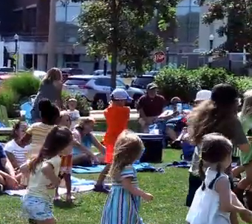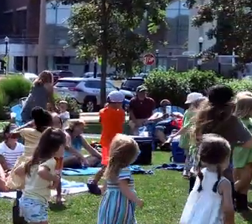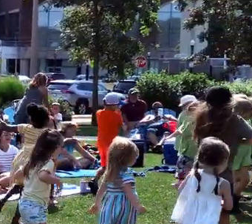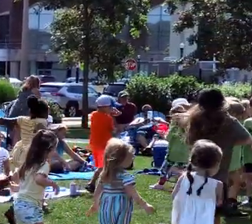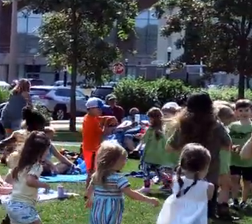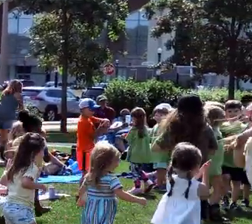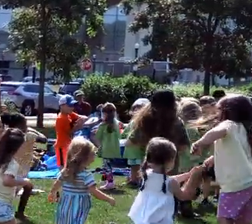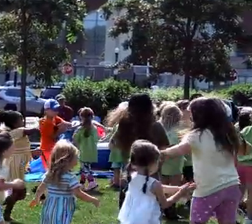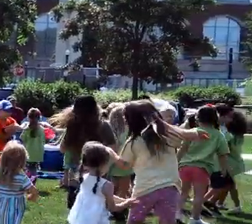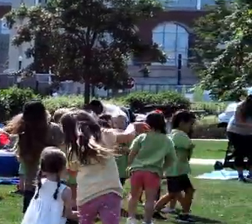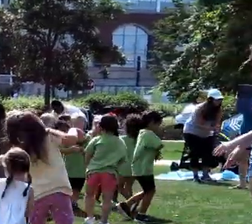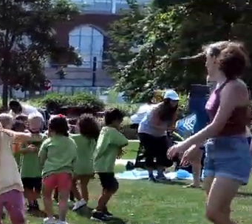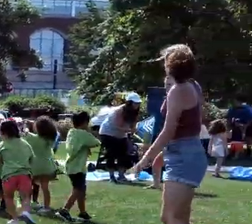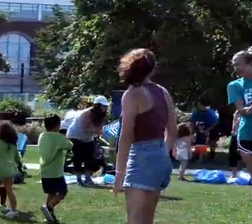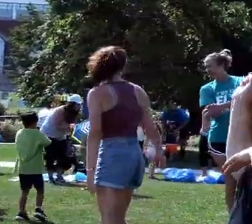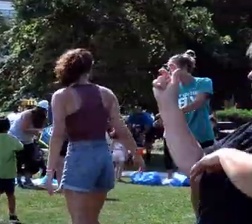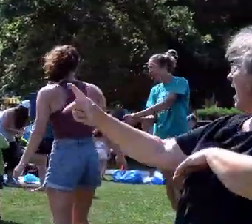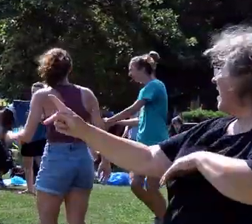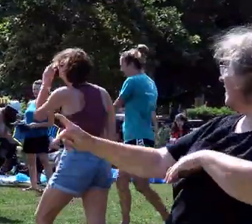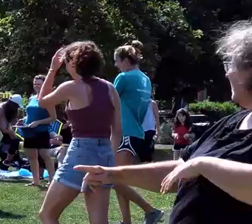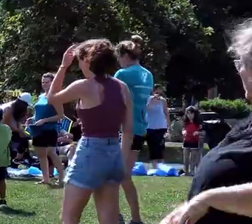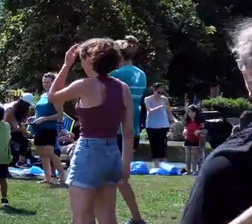And swim back to your spots.